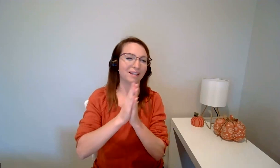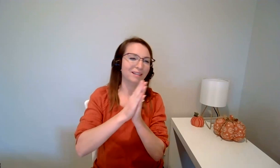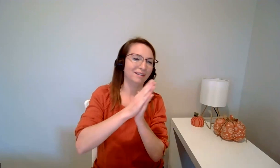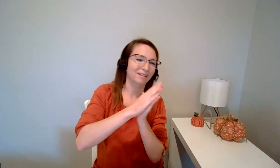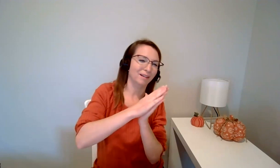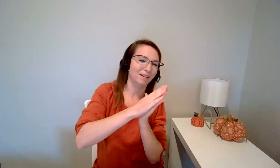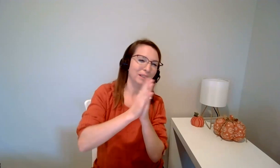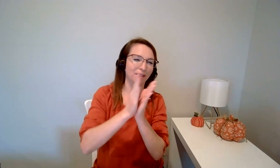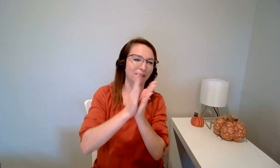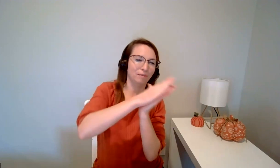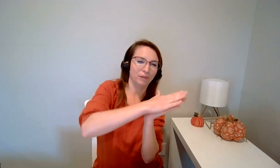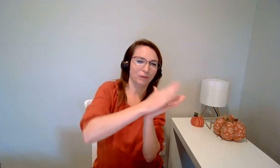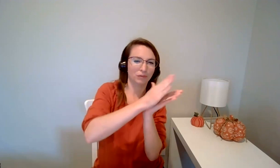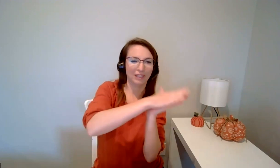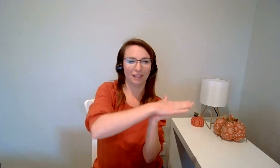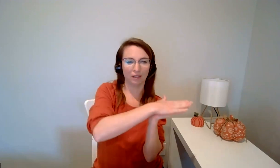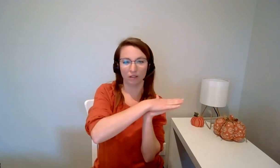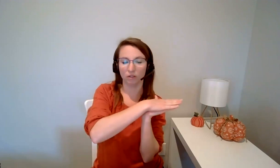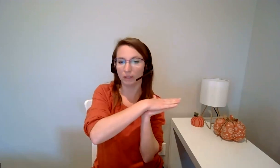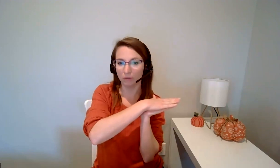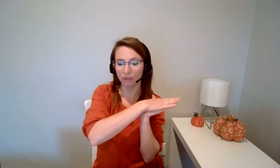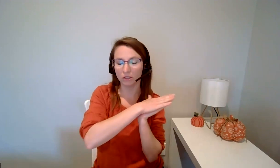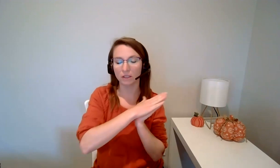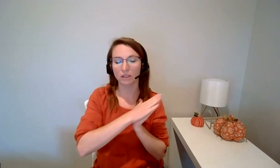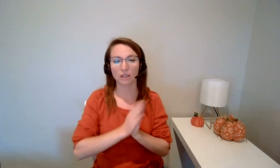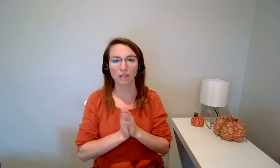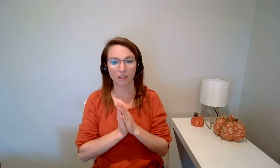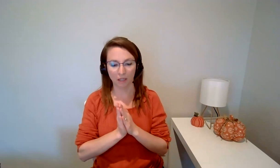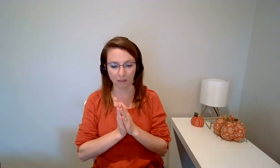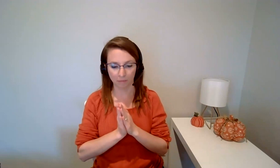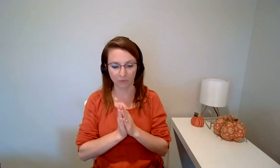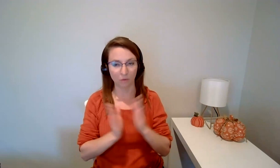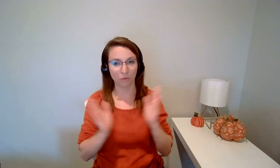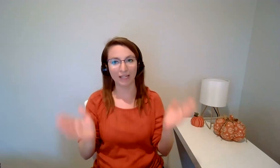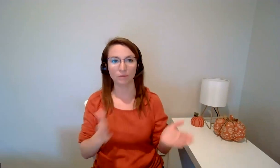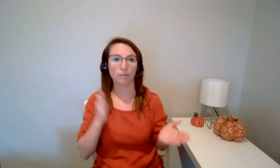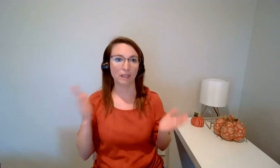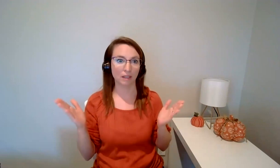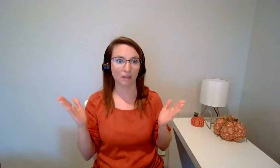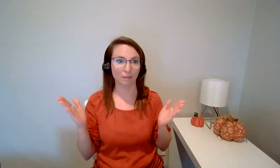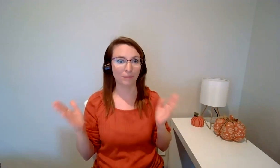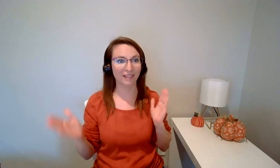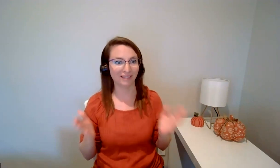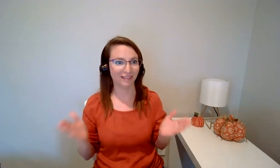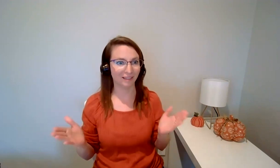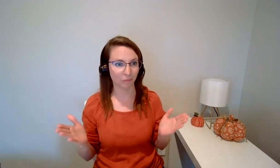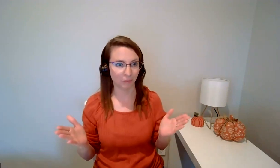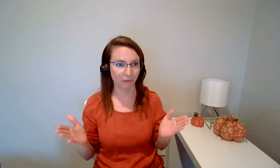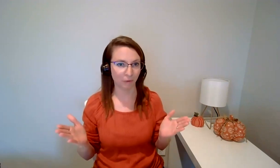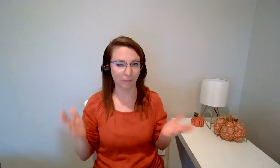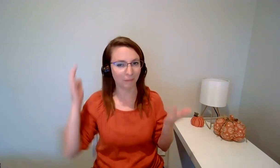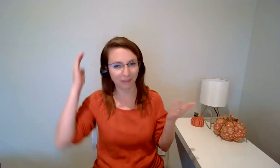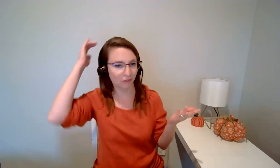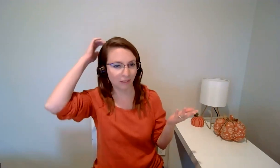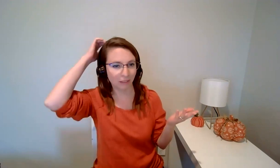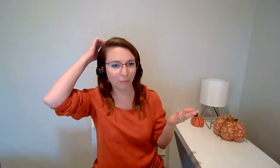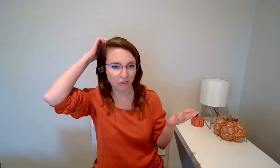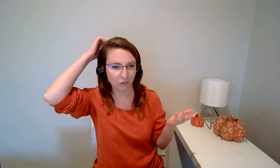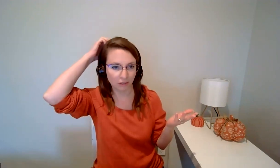of dominate and infiltrate another language. So that's where PSE comes from. I mean, it's just like